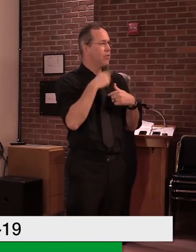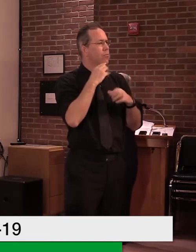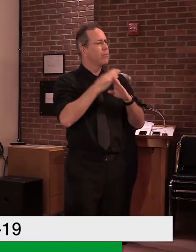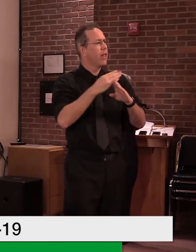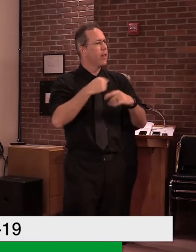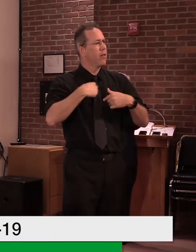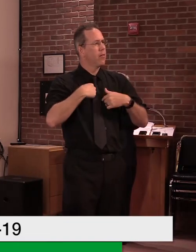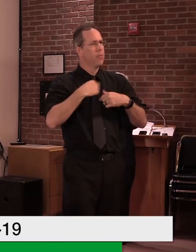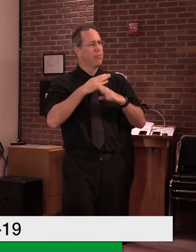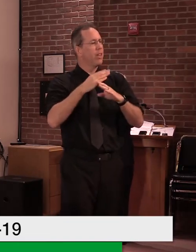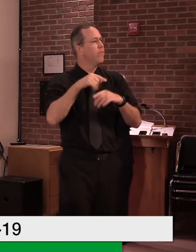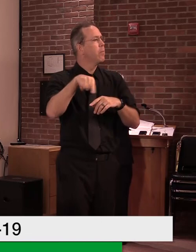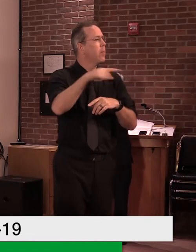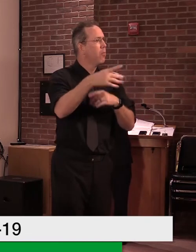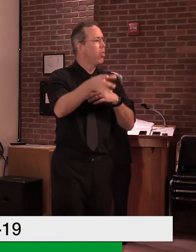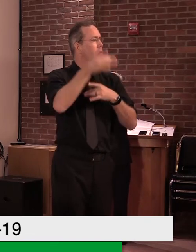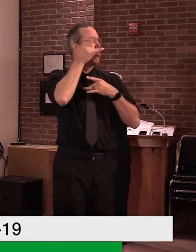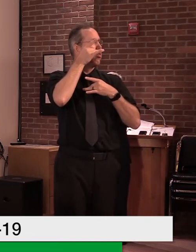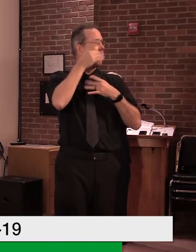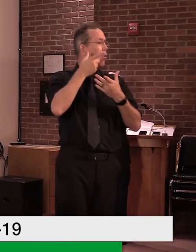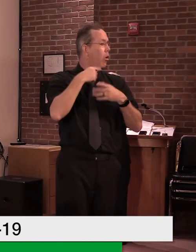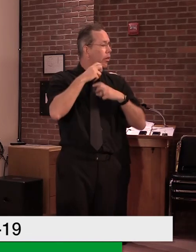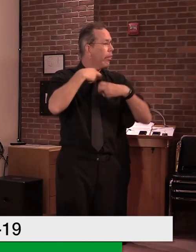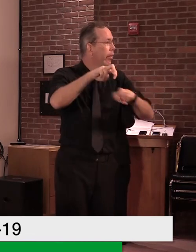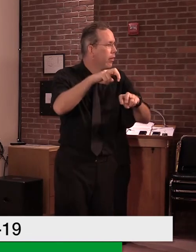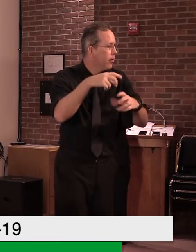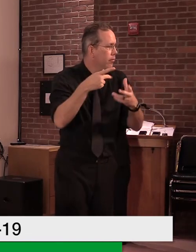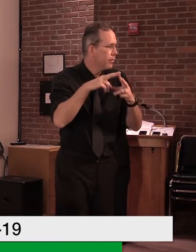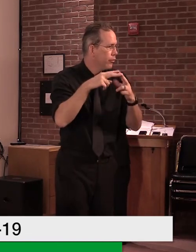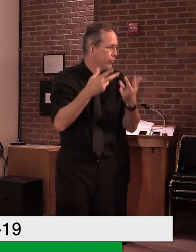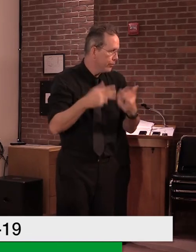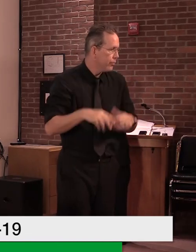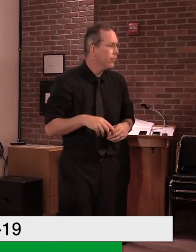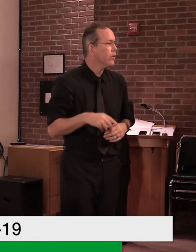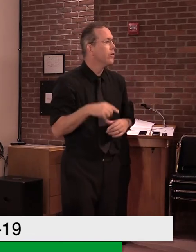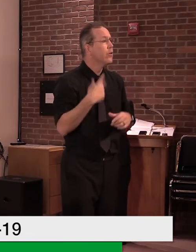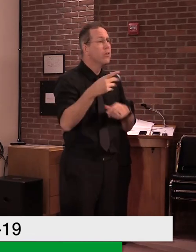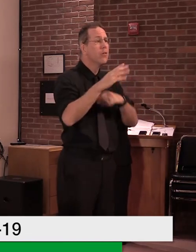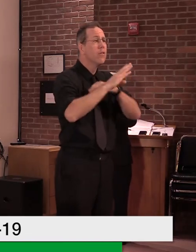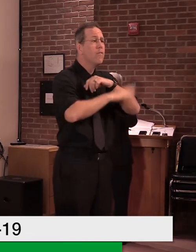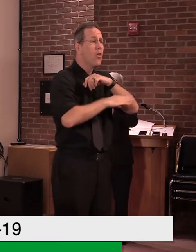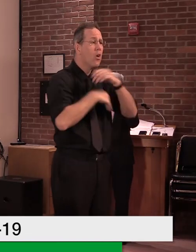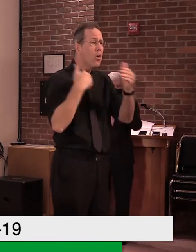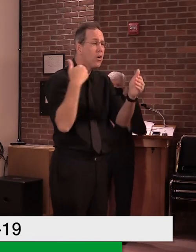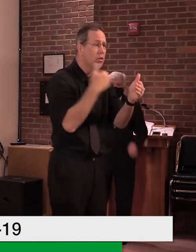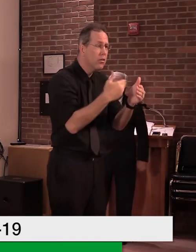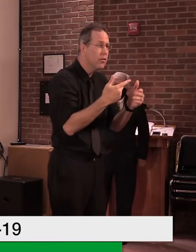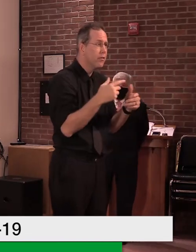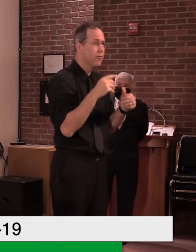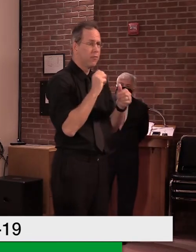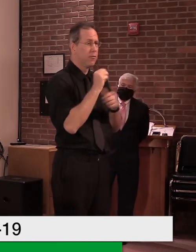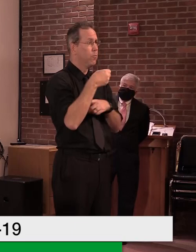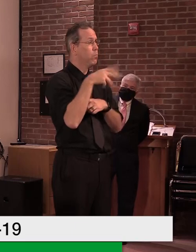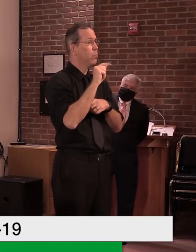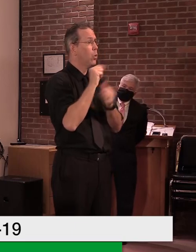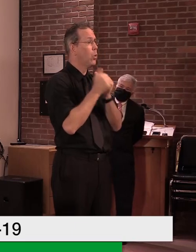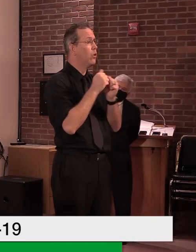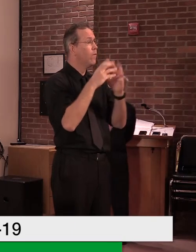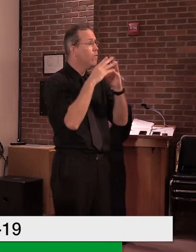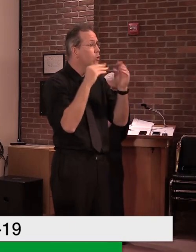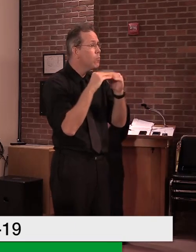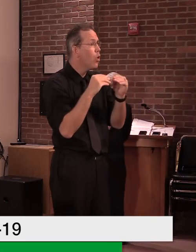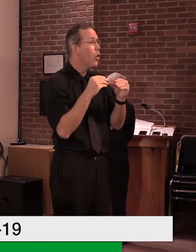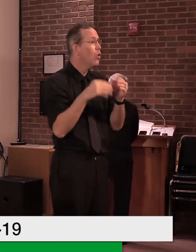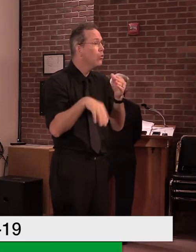happen at this point in time. We're having conversations about fall sports as we speak. Right now, we're trying to focus on in-person instruction first.